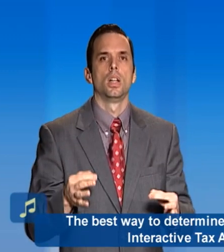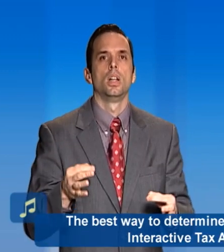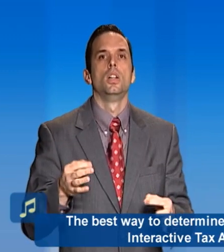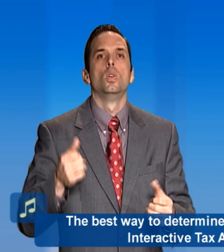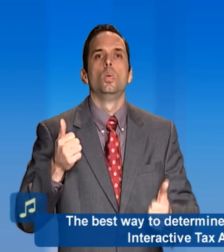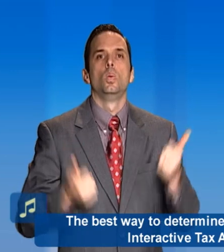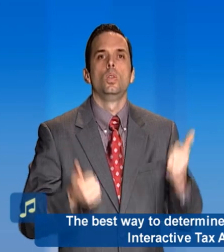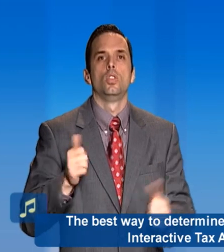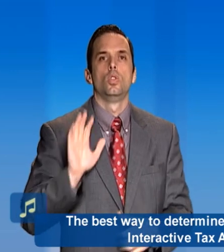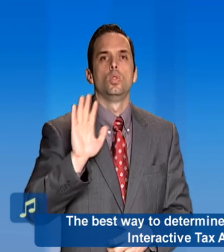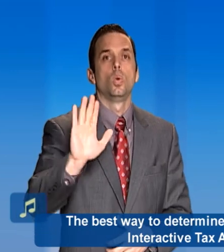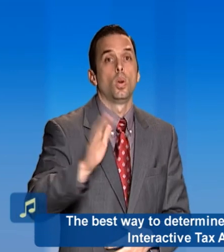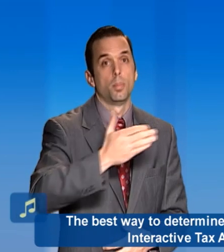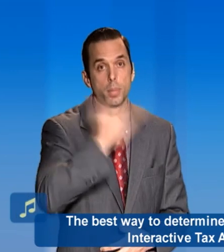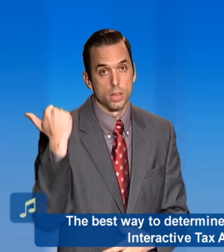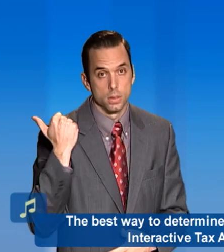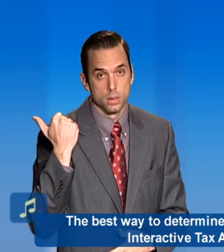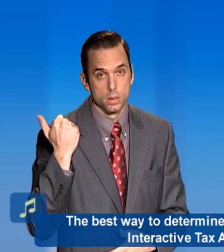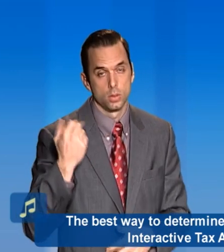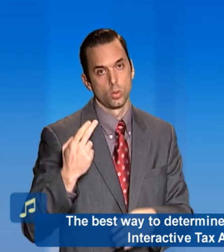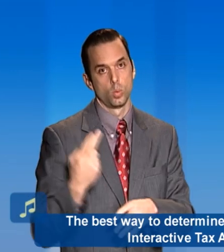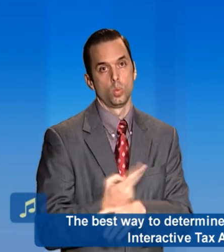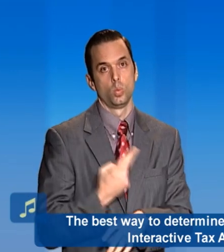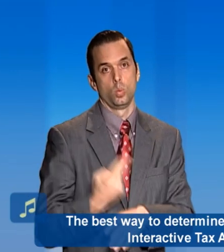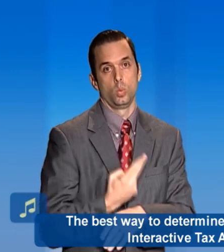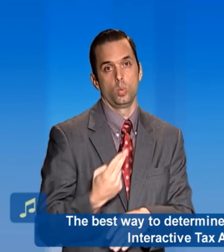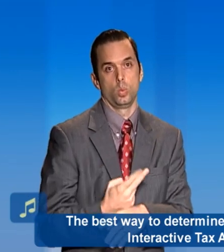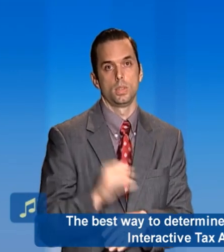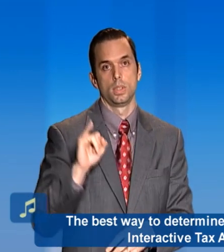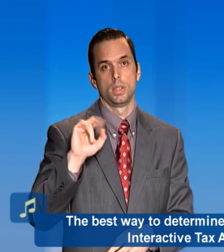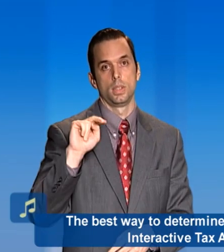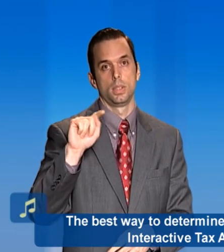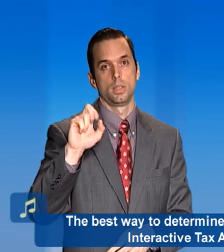The best way to determine yours is to use the interactive tax assistant.